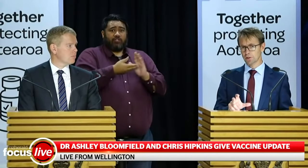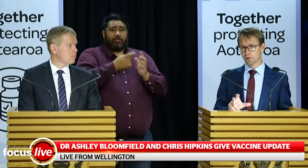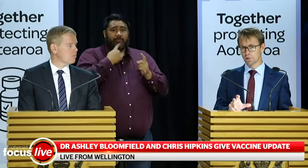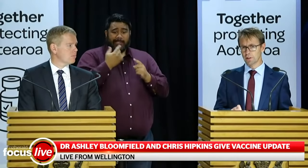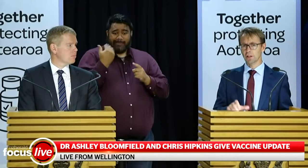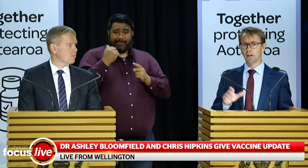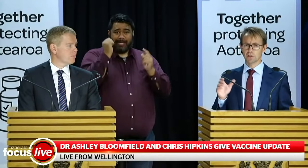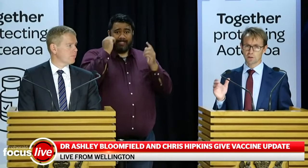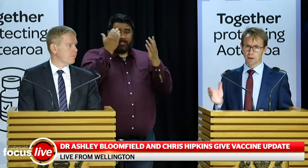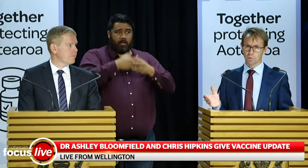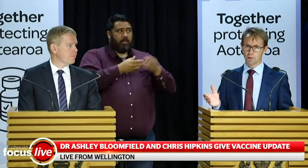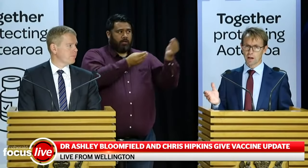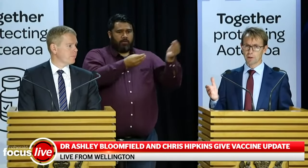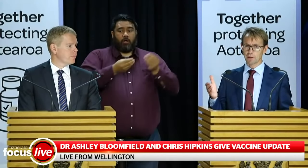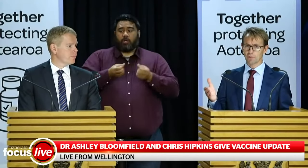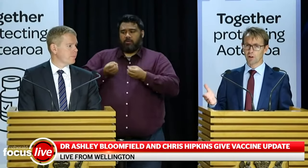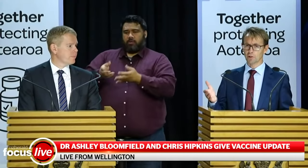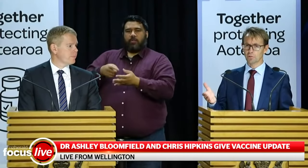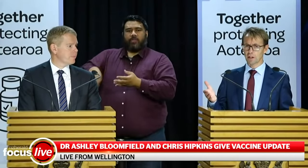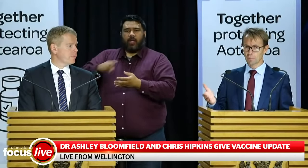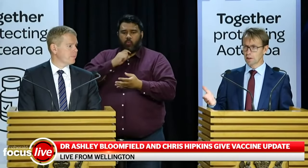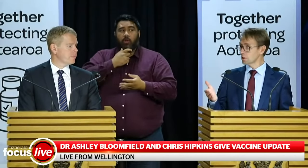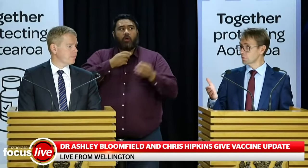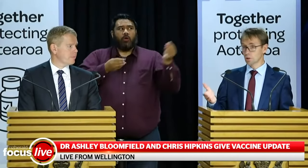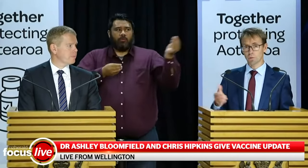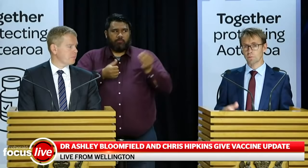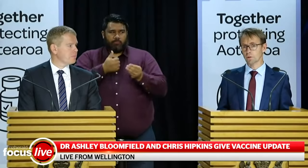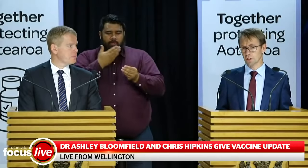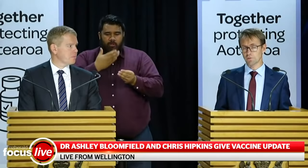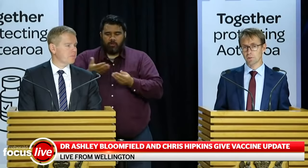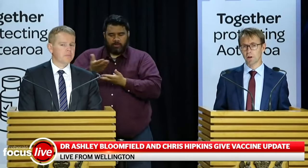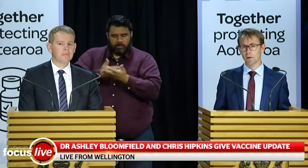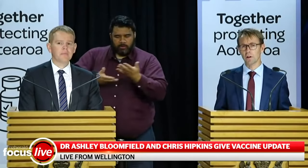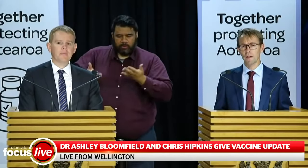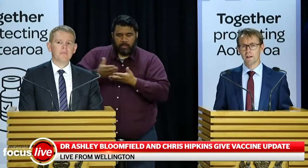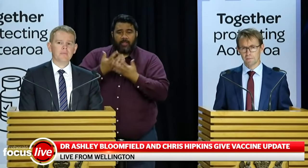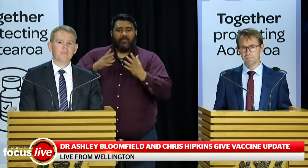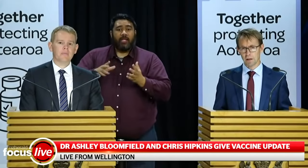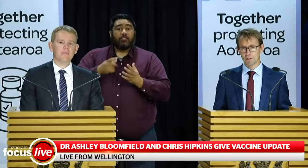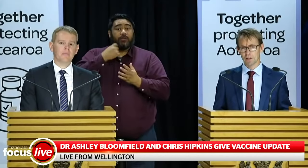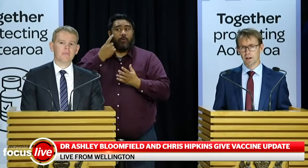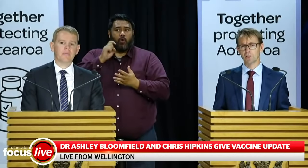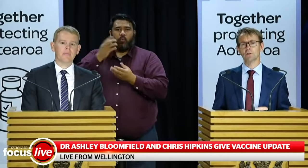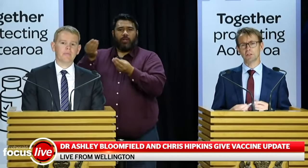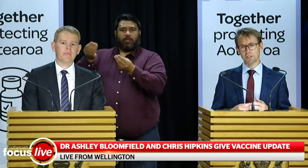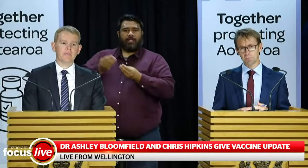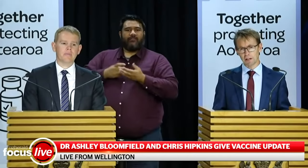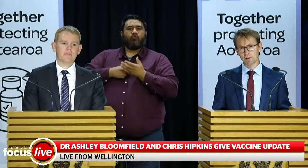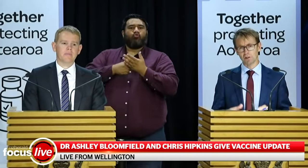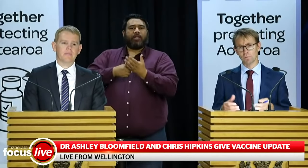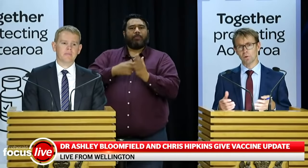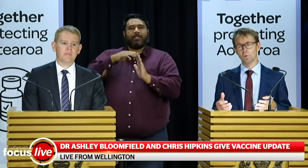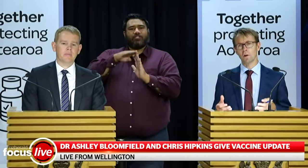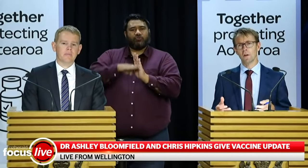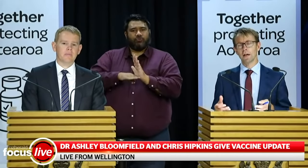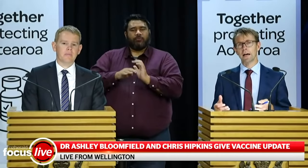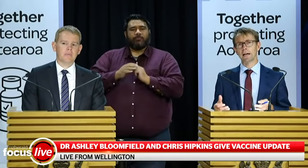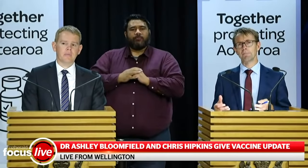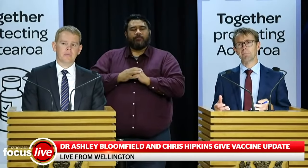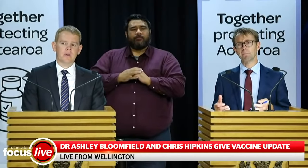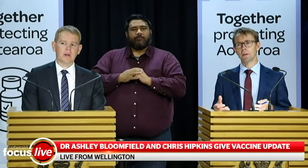at that and consider it. And so that will come in their final recommendation, which we will receive tomorrow. But I don't expect that it